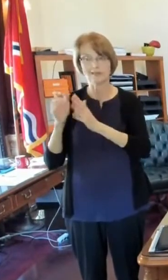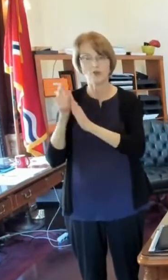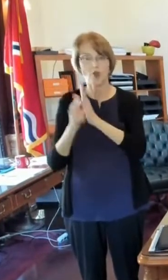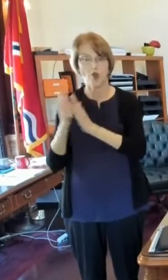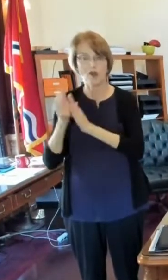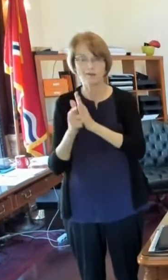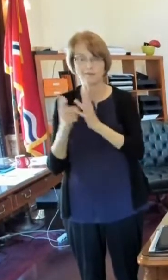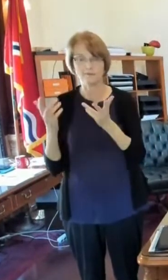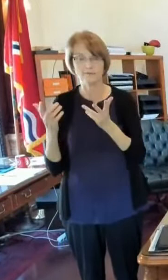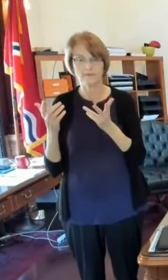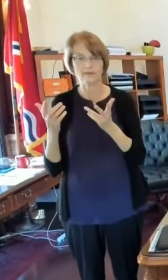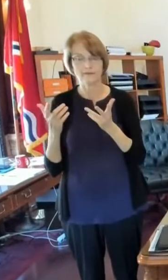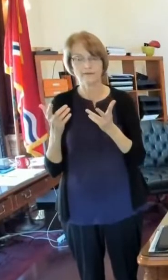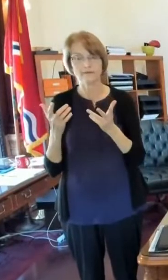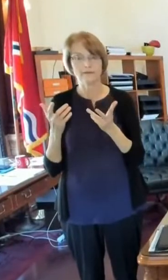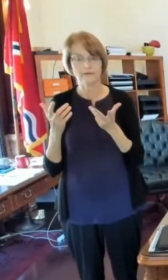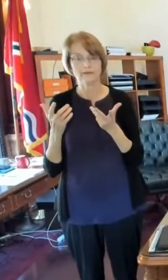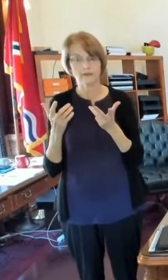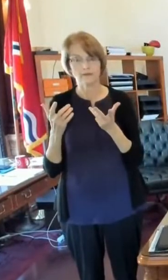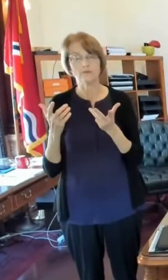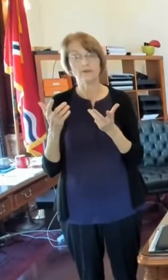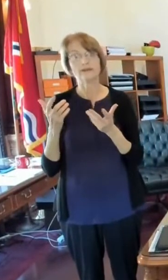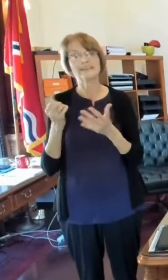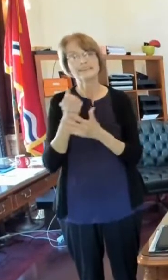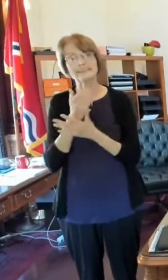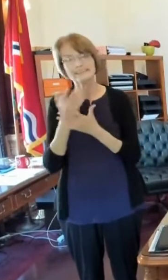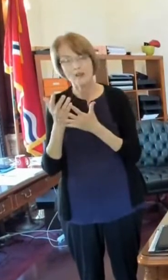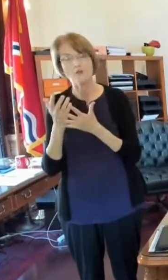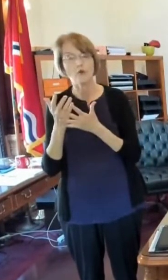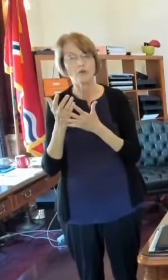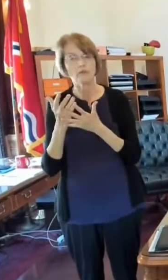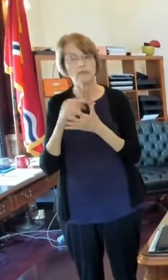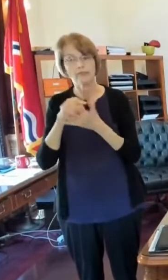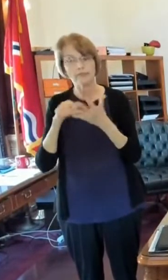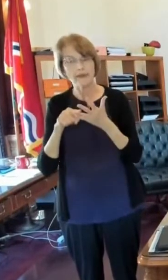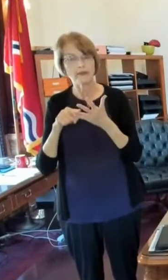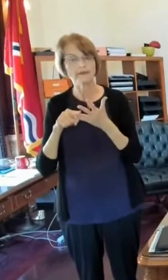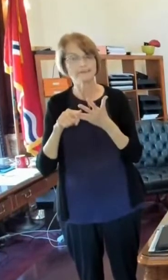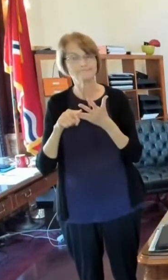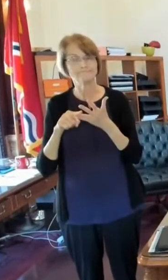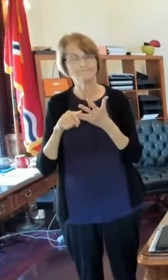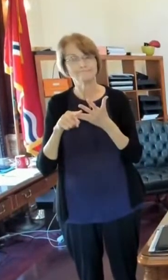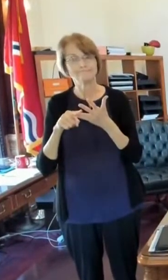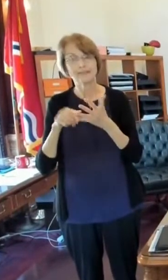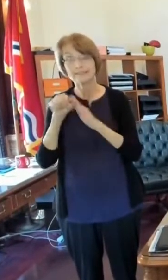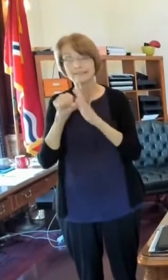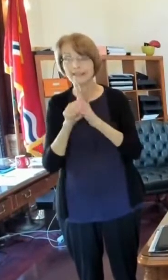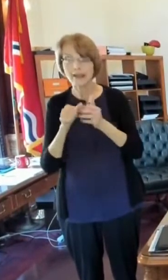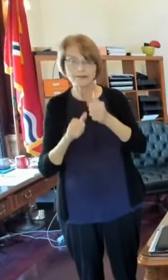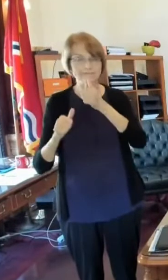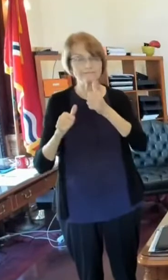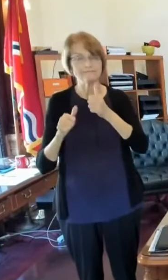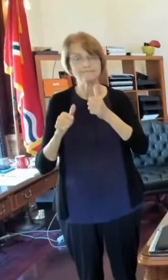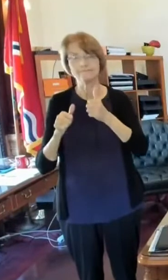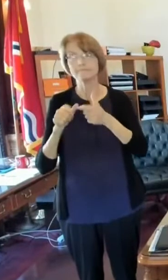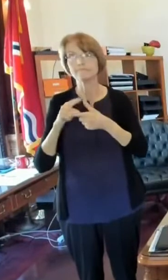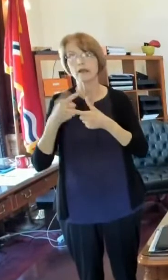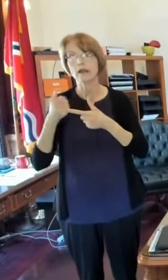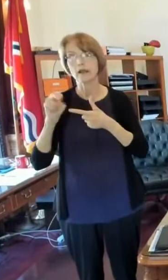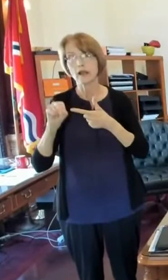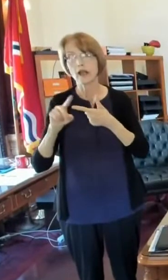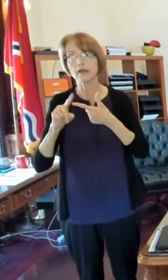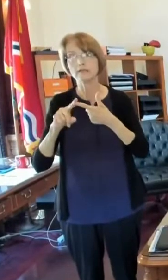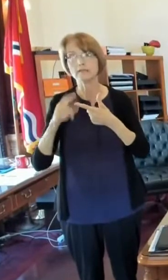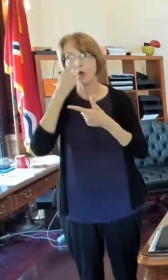have preemption laws on several things in Missouri. Guns, cold medicine, like Sudafed, that